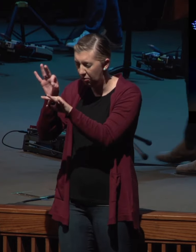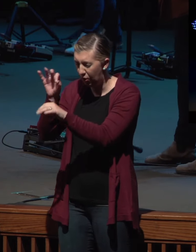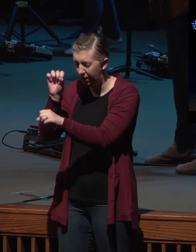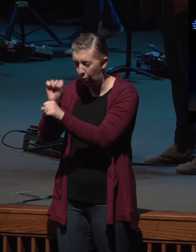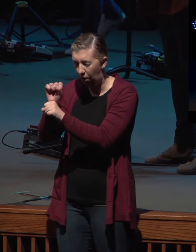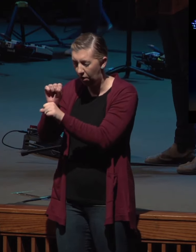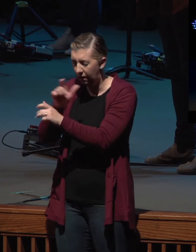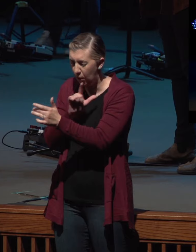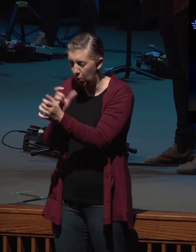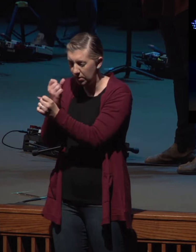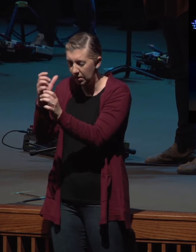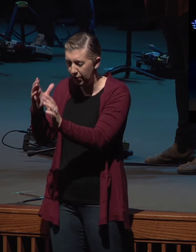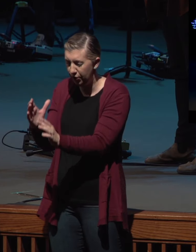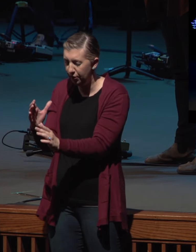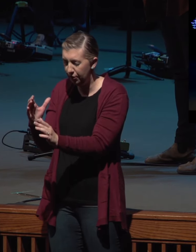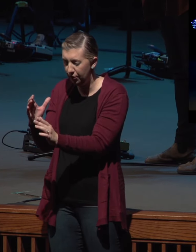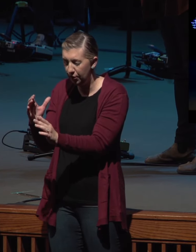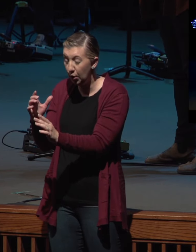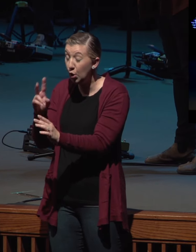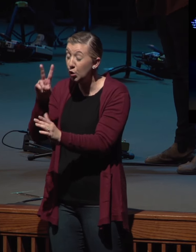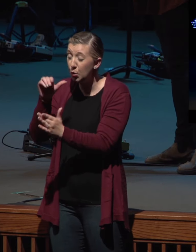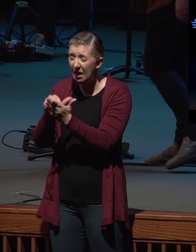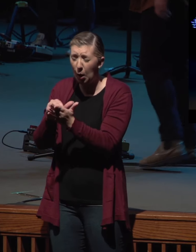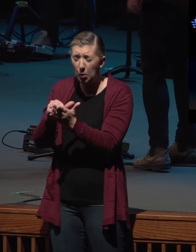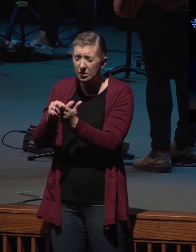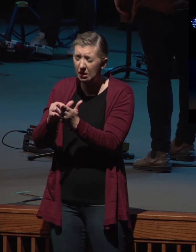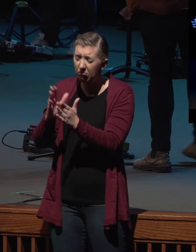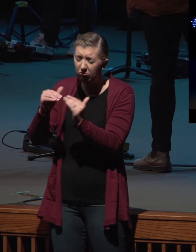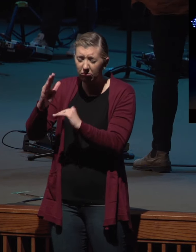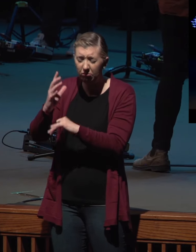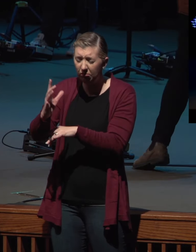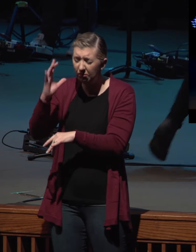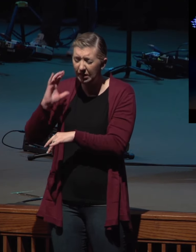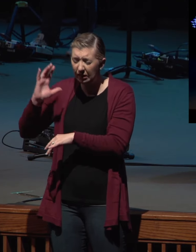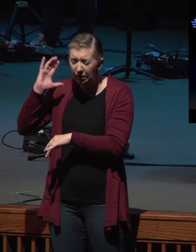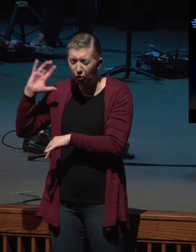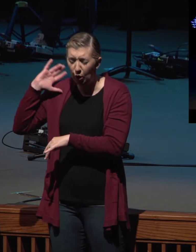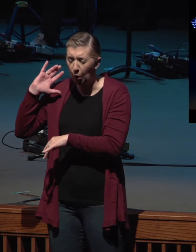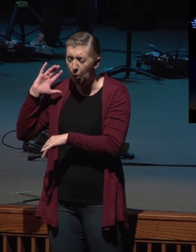Savior, who 2,000 plus years ago said, "It is finished."